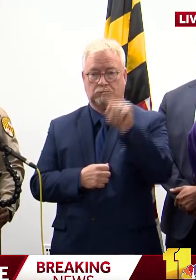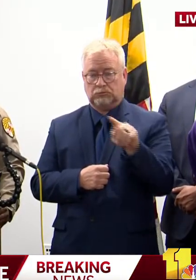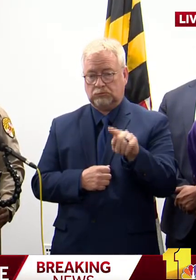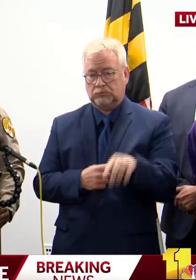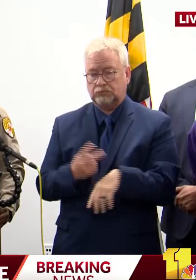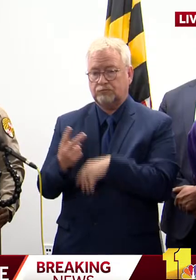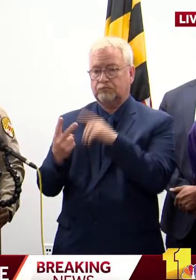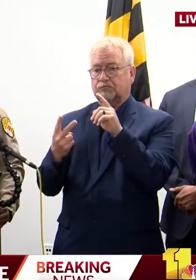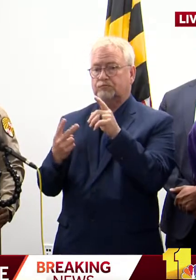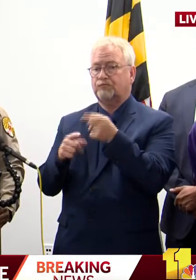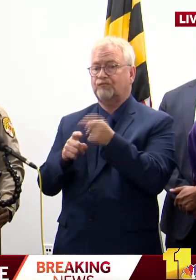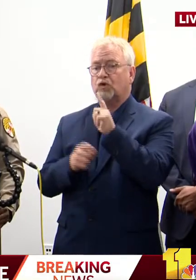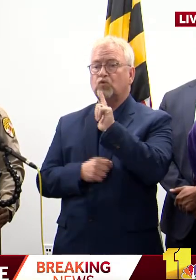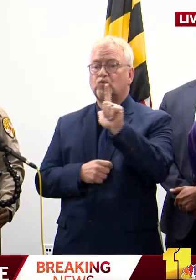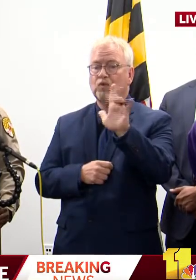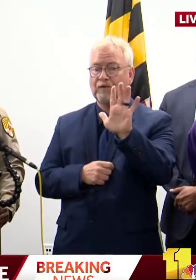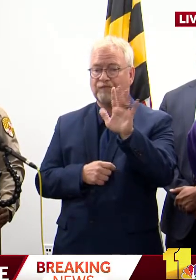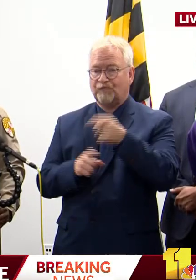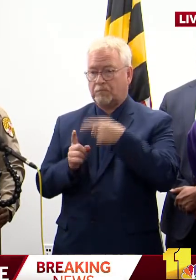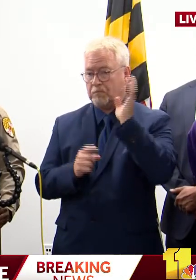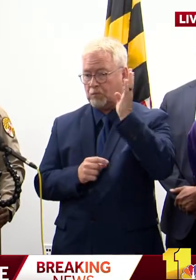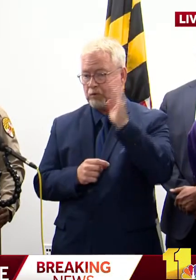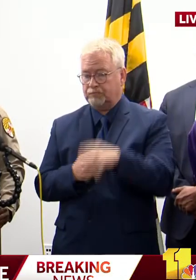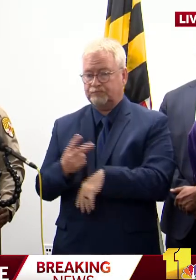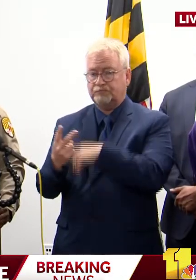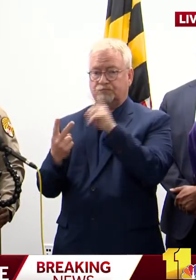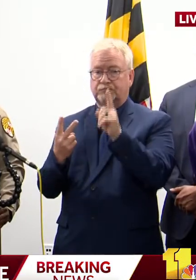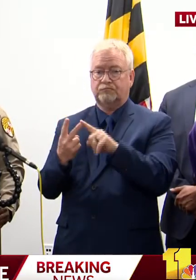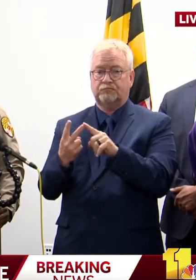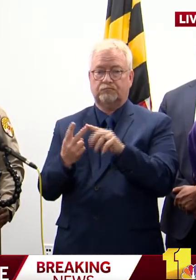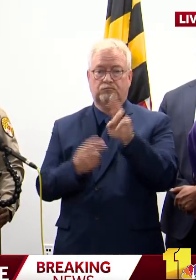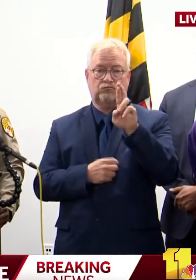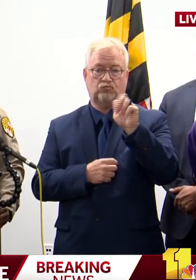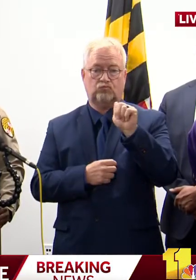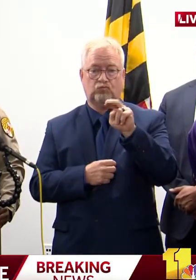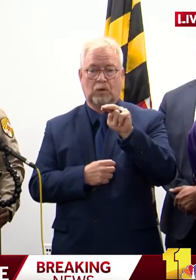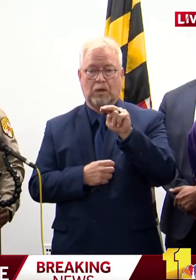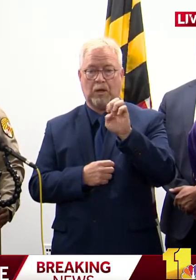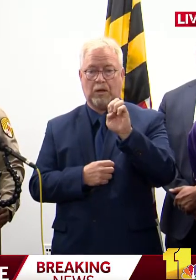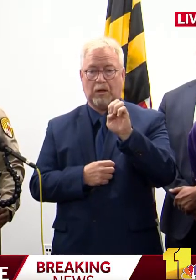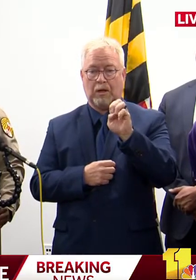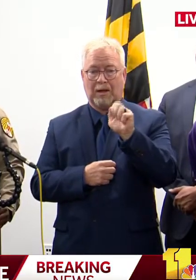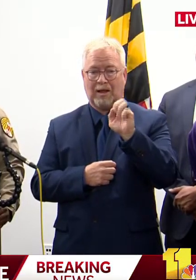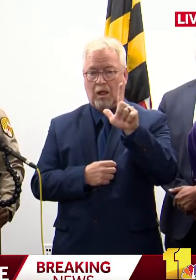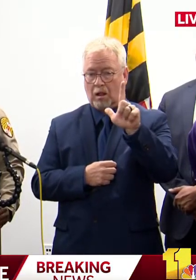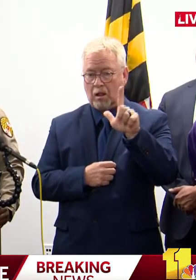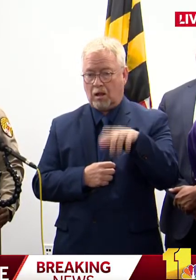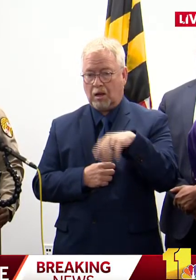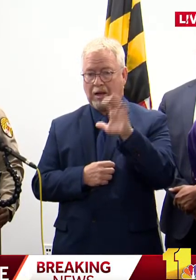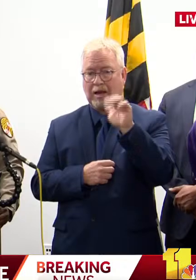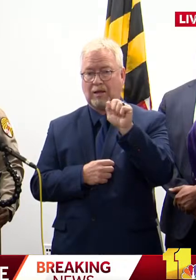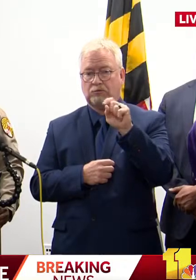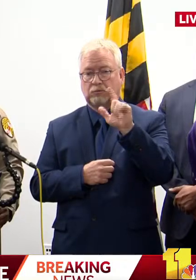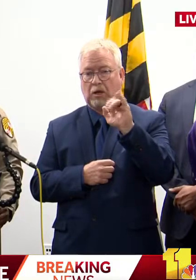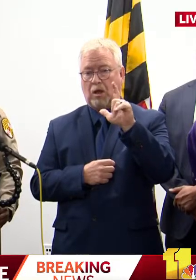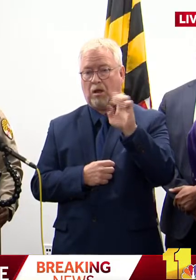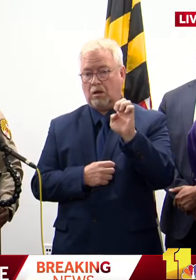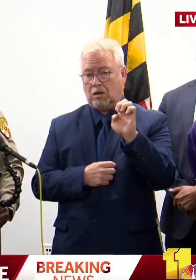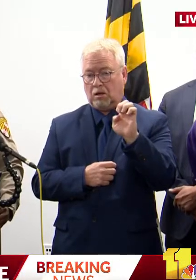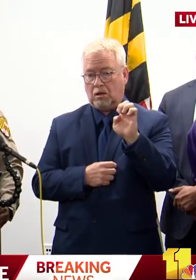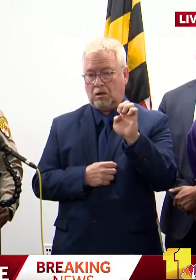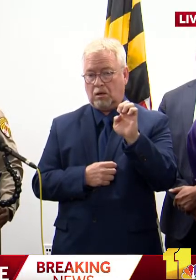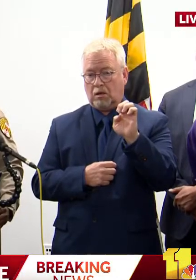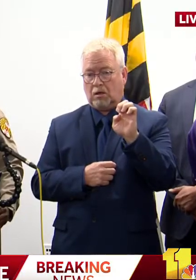Baltimore, and Dorlian Raniel Castillo Cabrera, 26 years old,